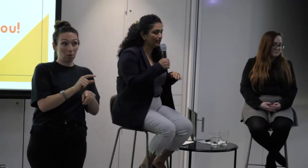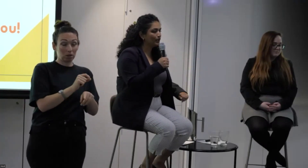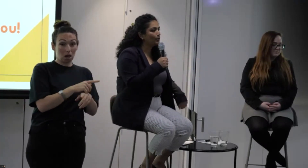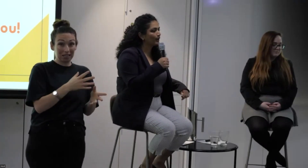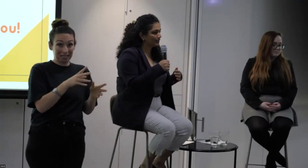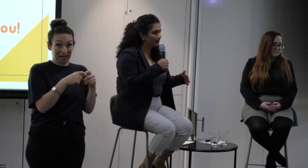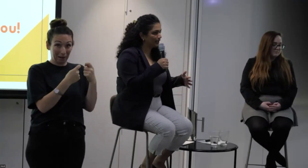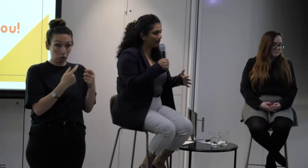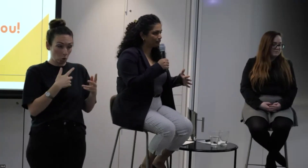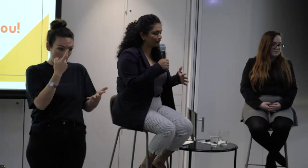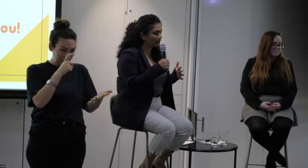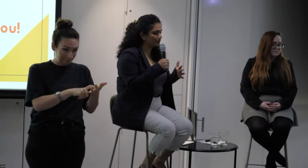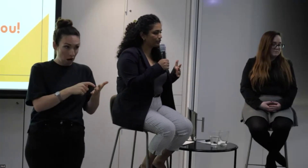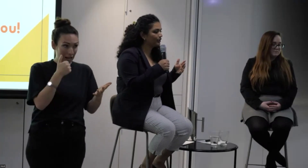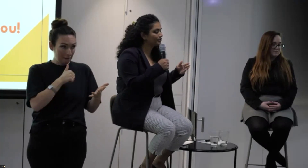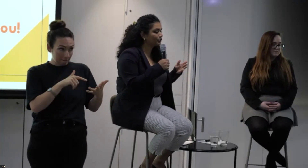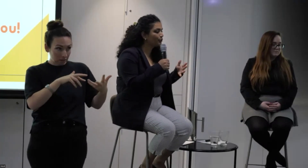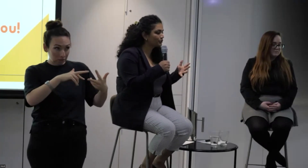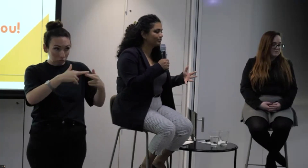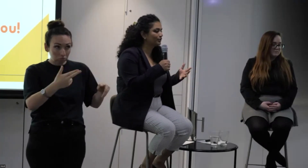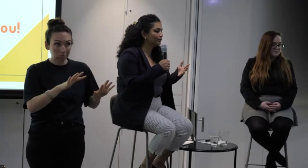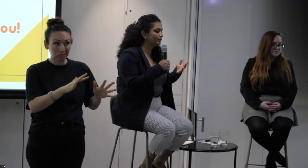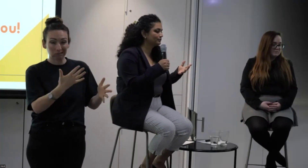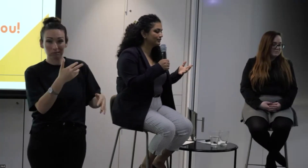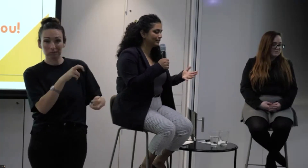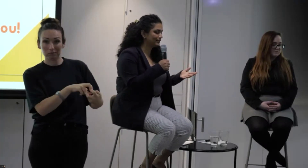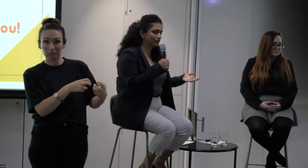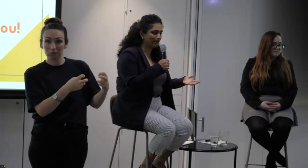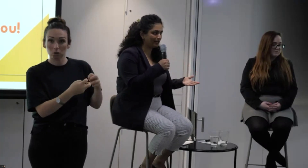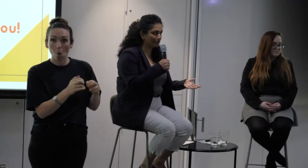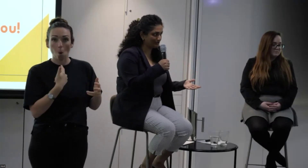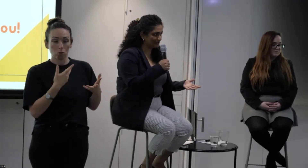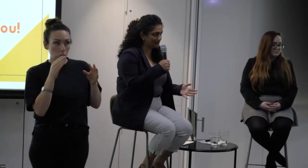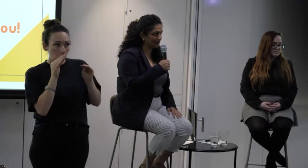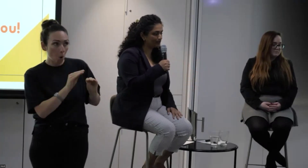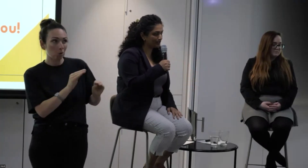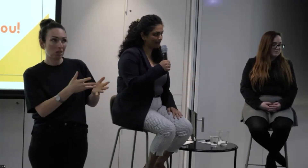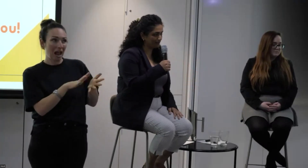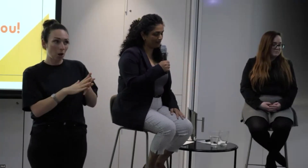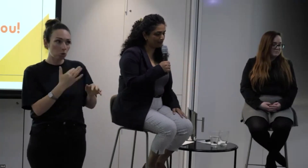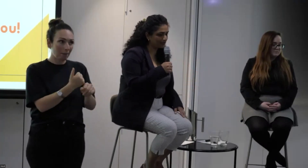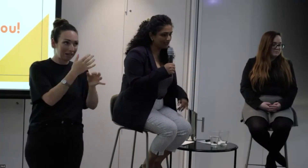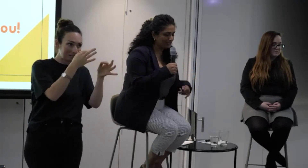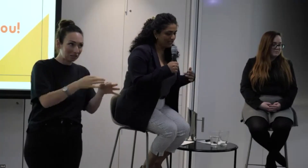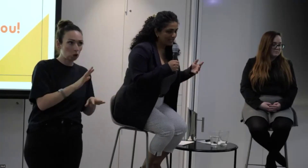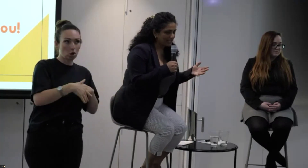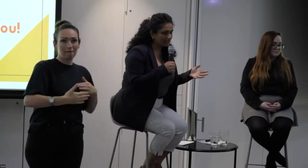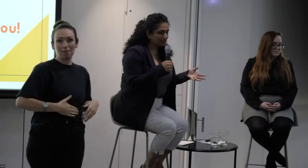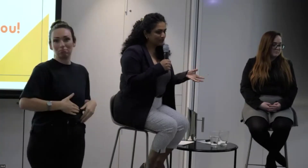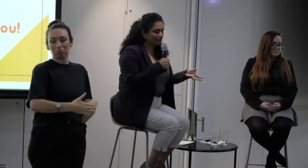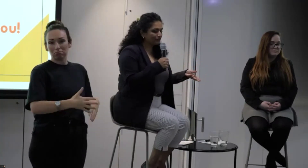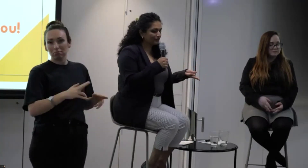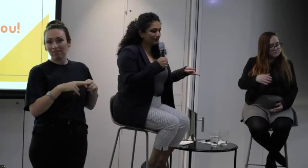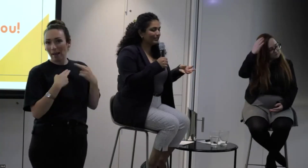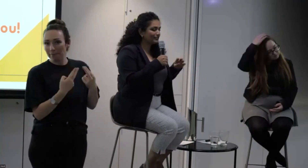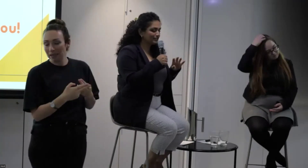identify whether, to coach them on their decision-making processes around having a family. In